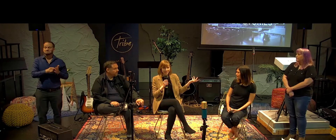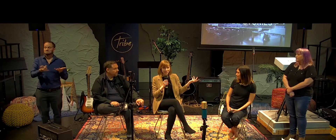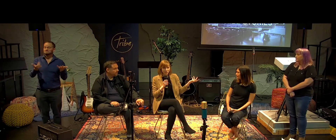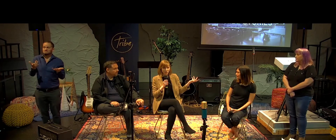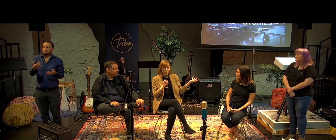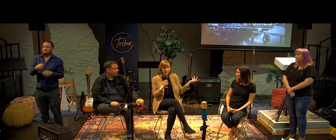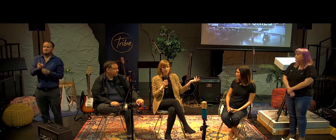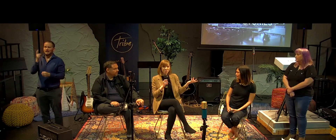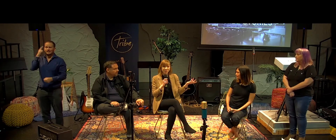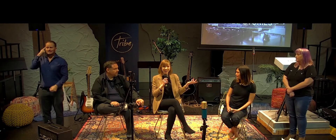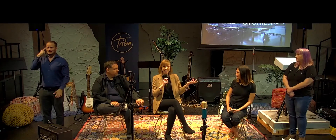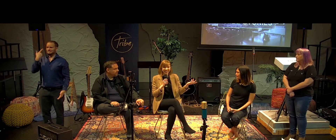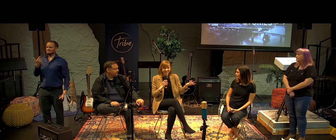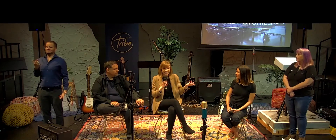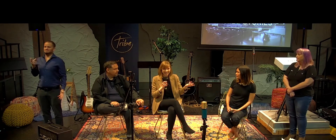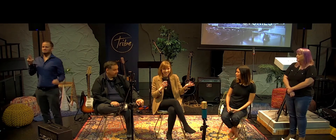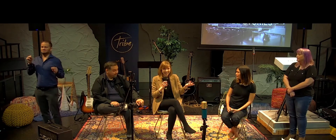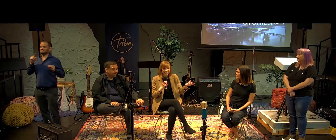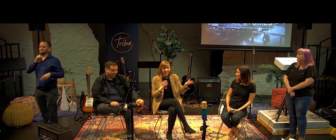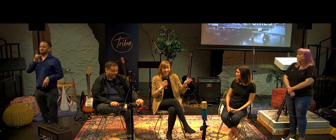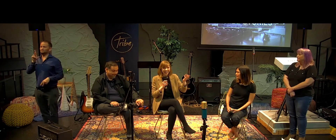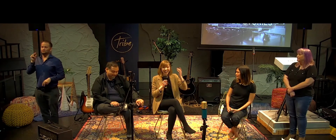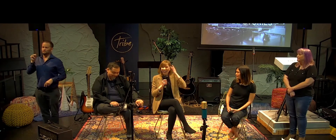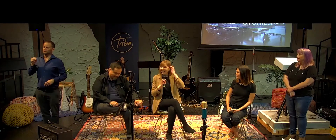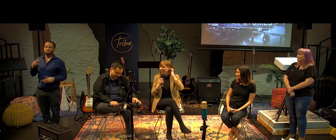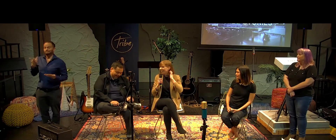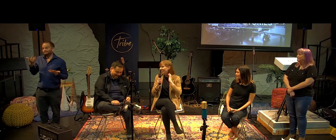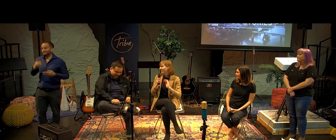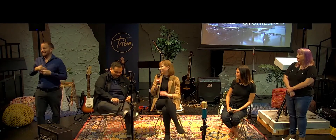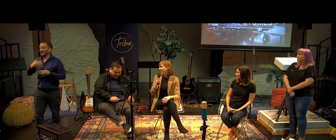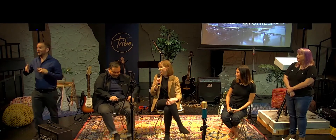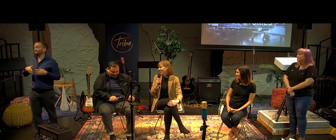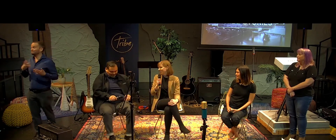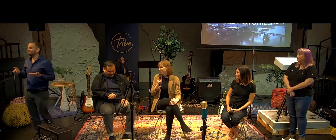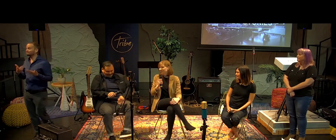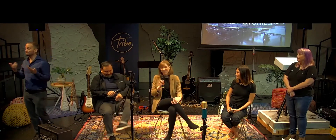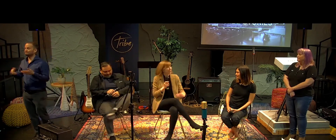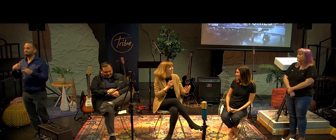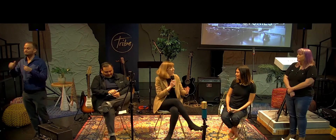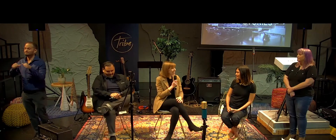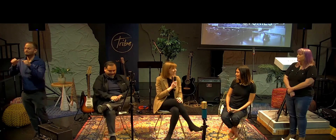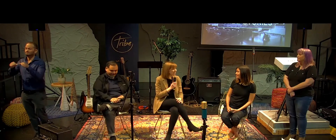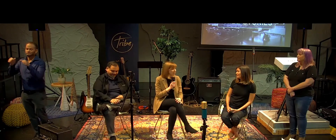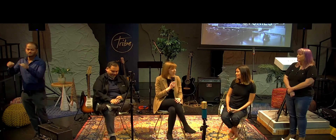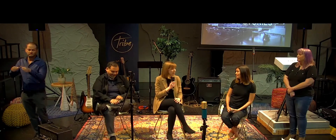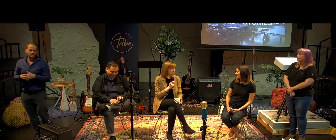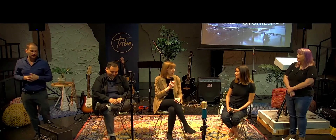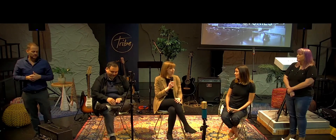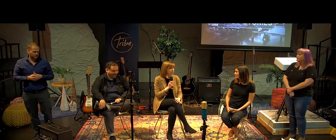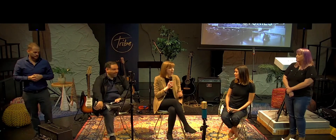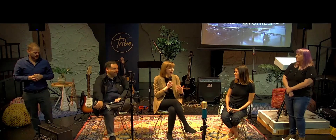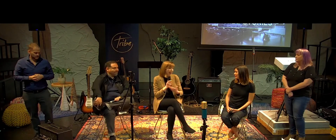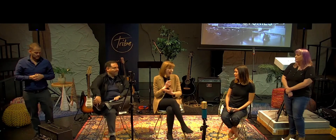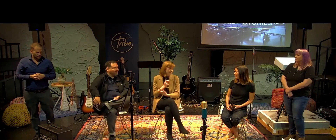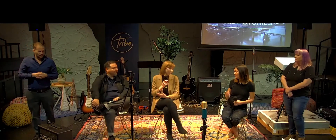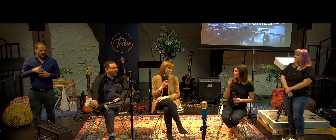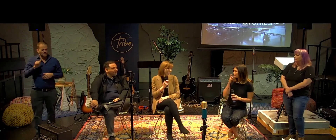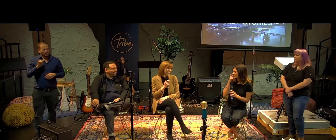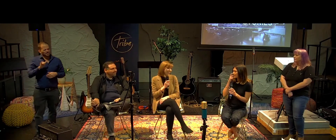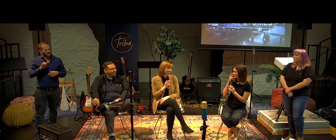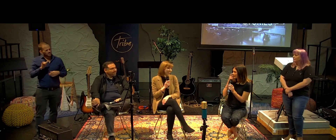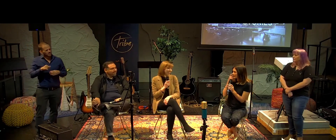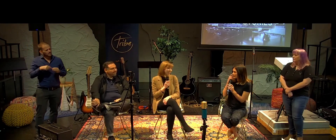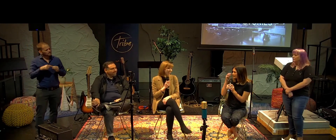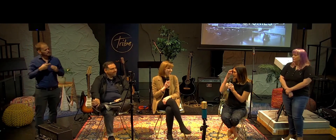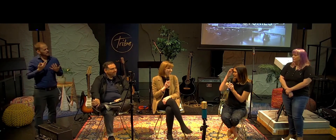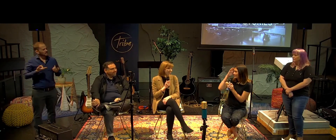any sense about me. Moving on. Yep. And so anyway, that's a little bit about what happens now